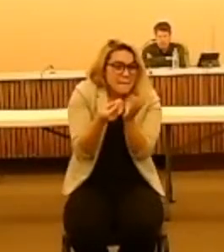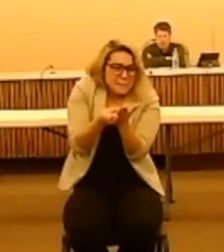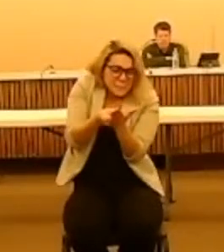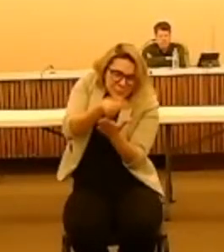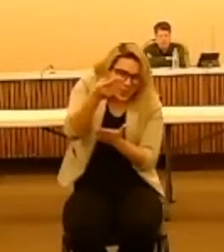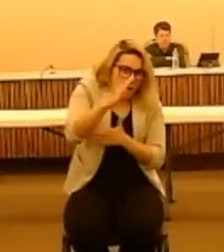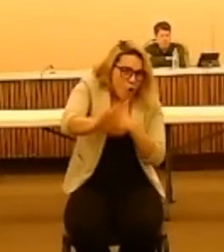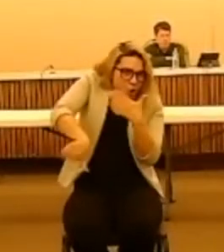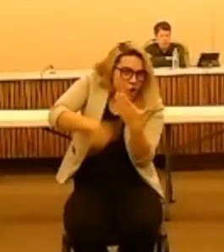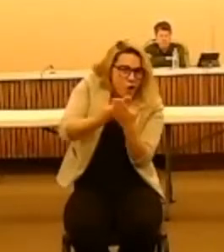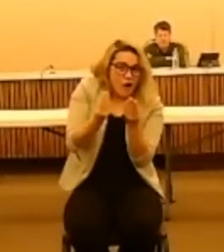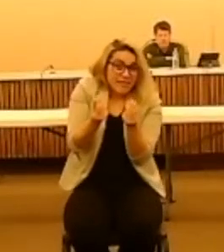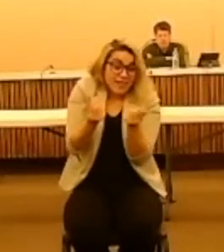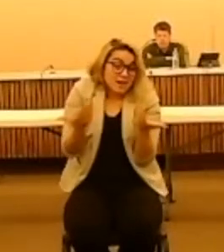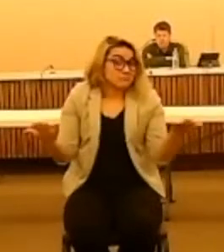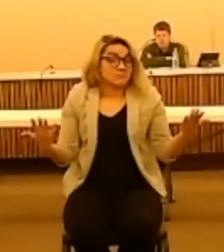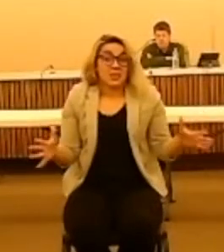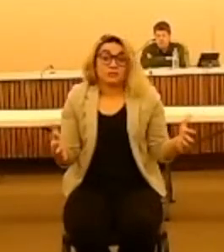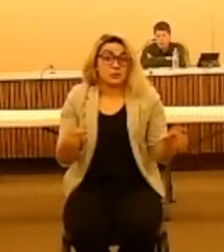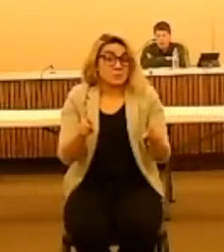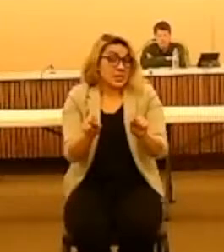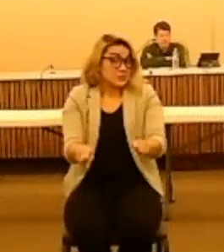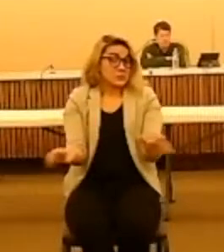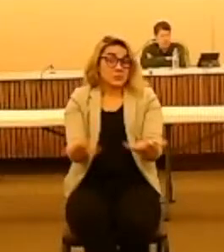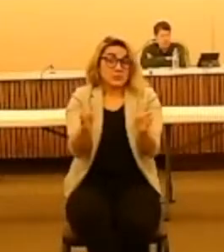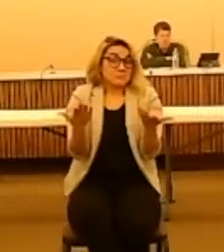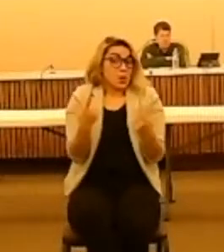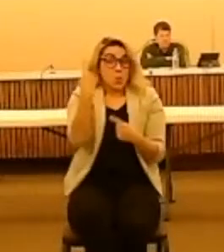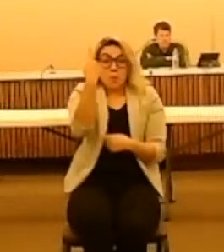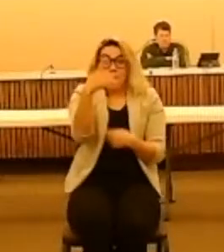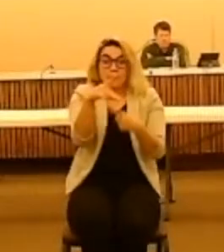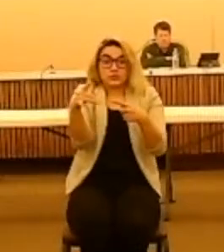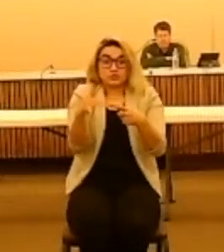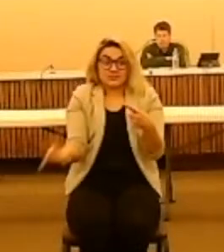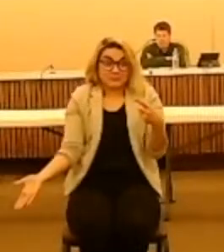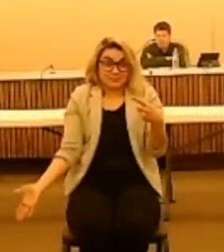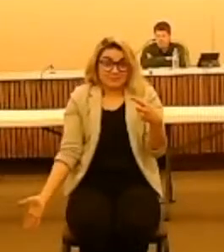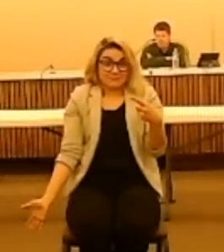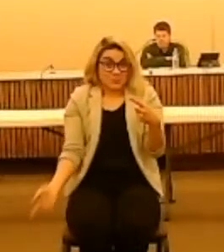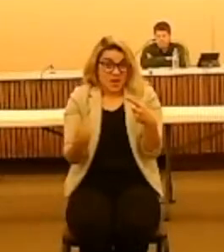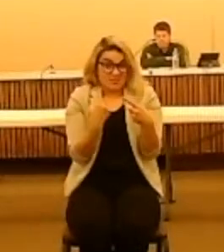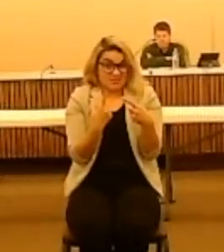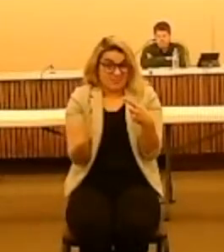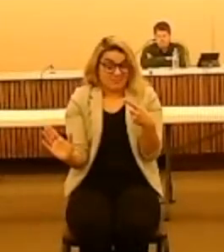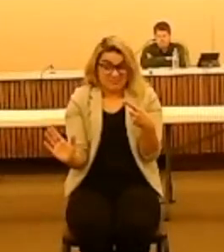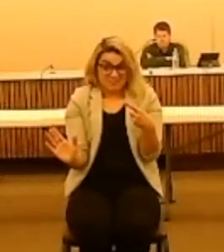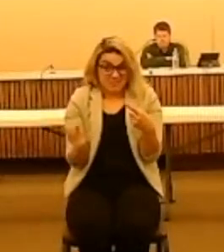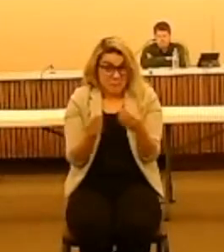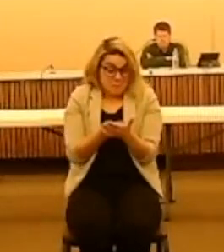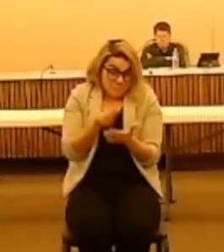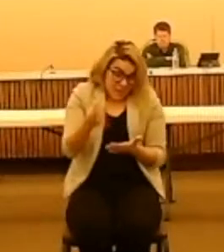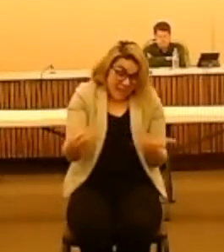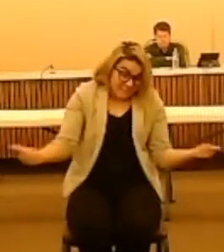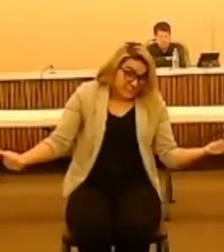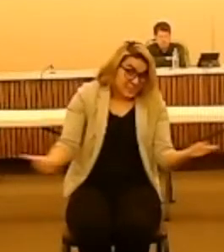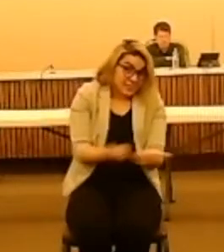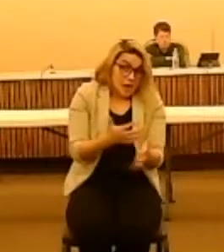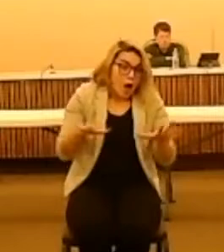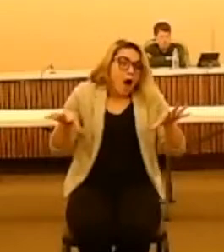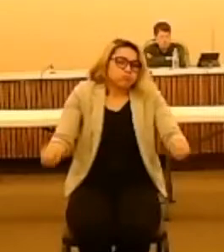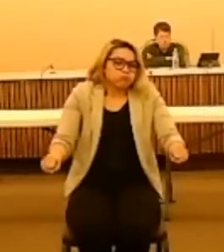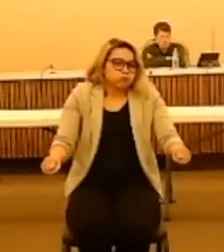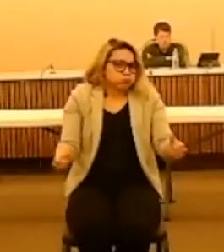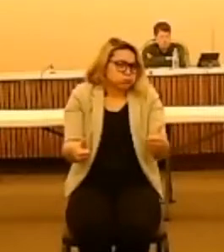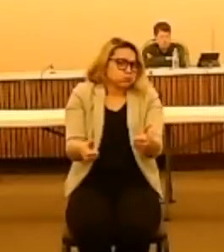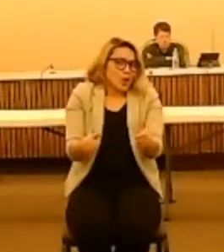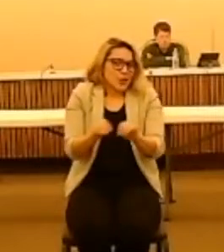from a legal standpoint, that's it. That's the option you have. Right. It just seemed coincidental that this